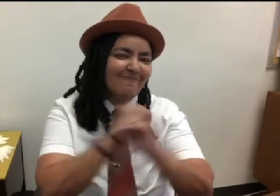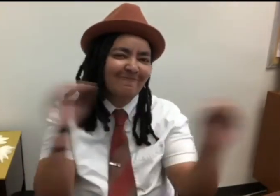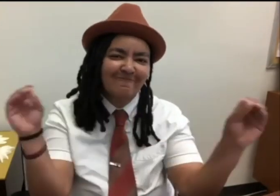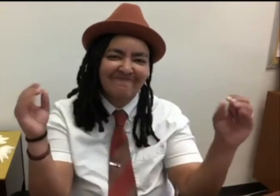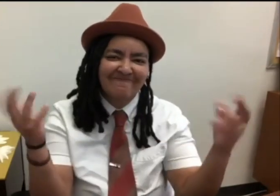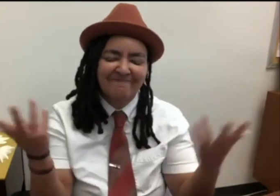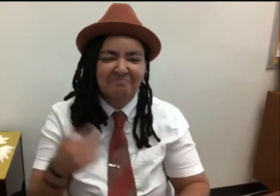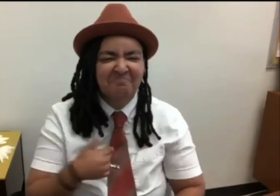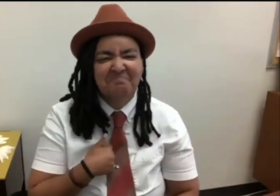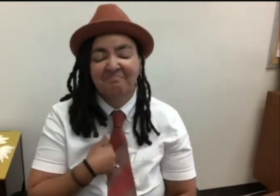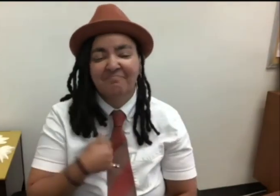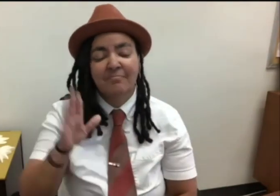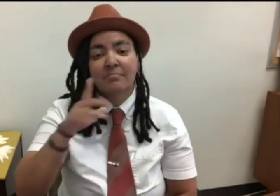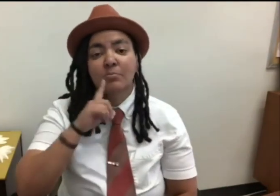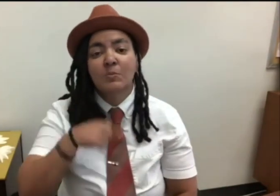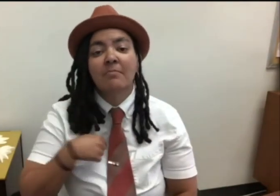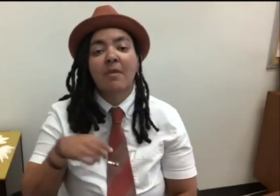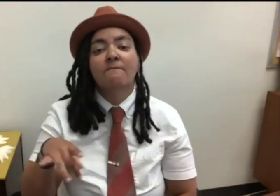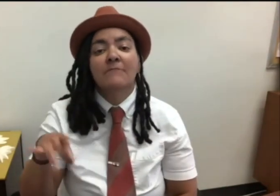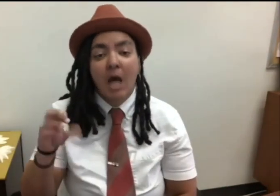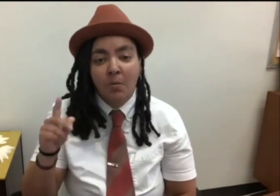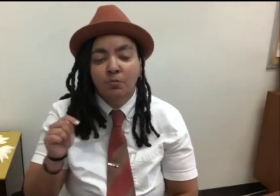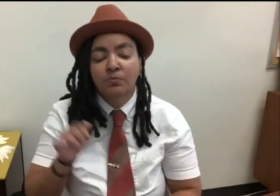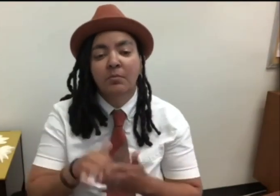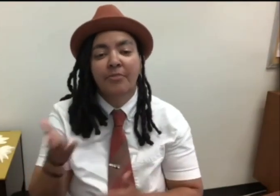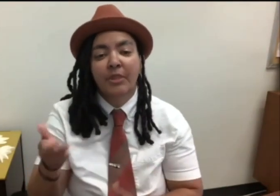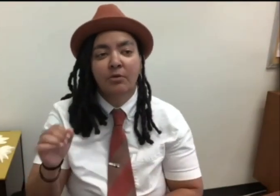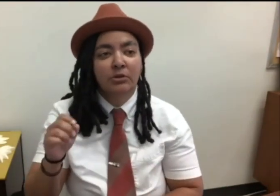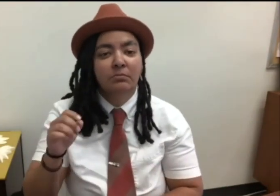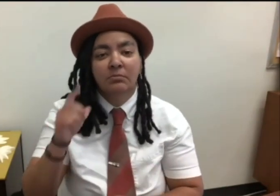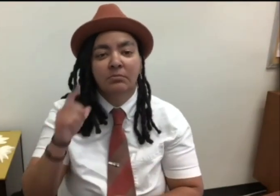And when I was growing up, I had no deaf teachers.